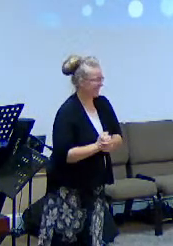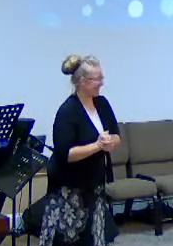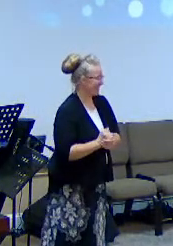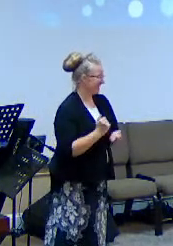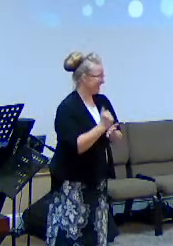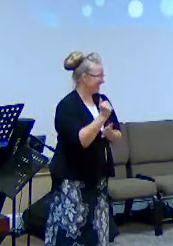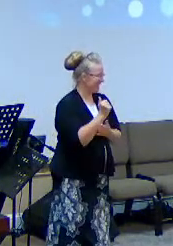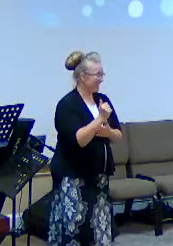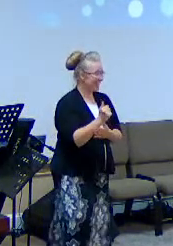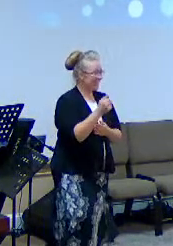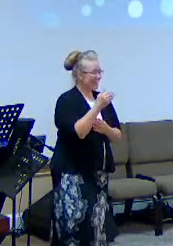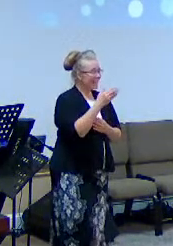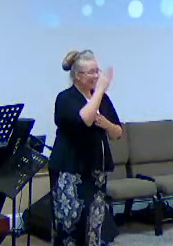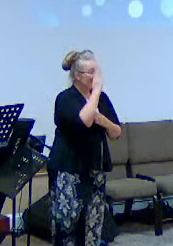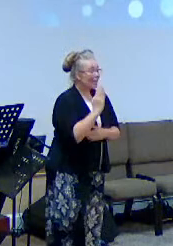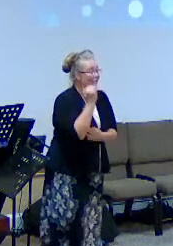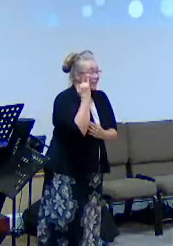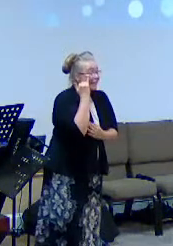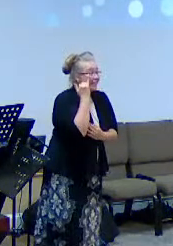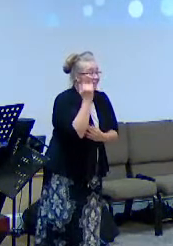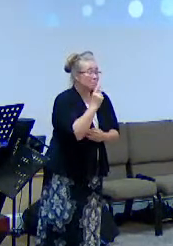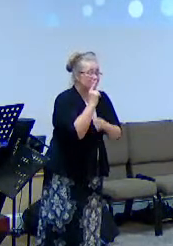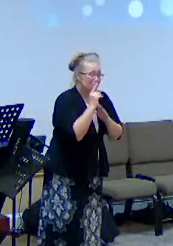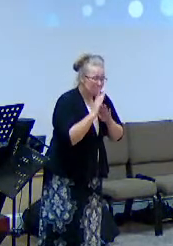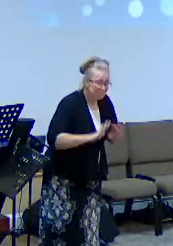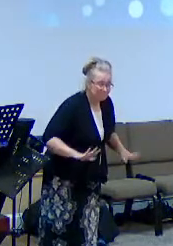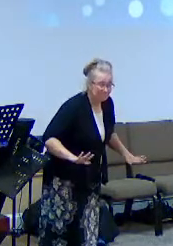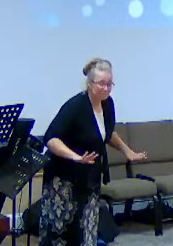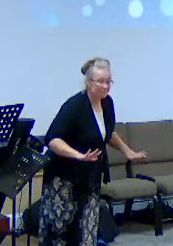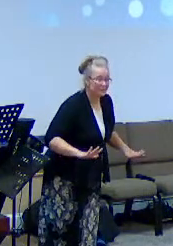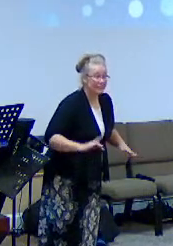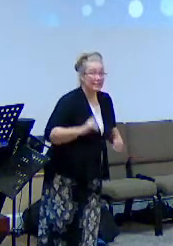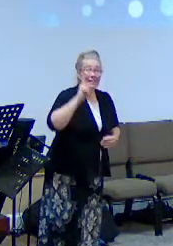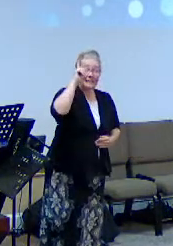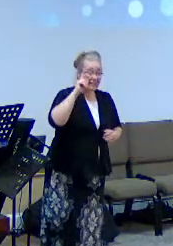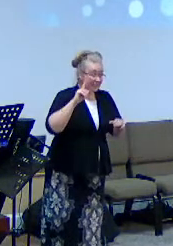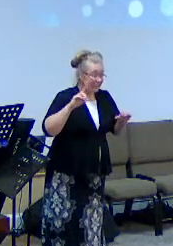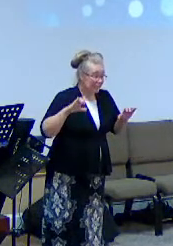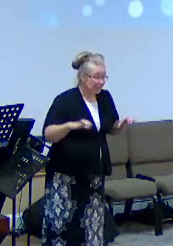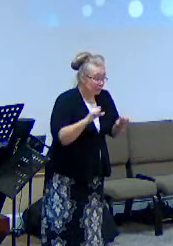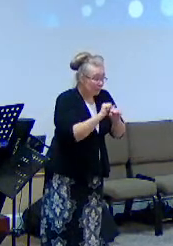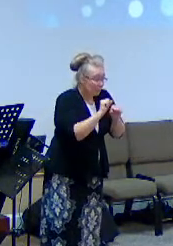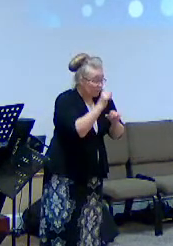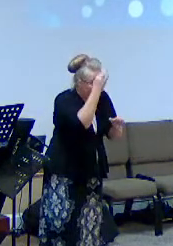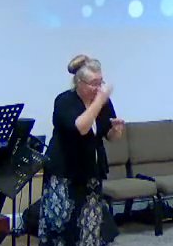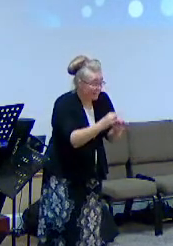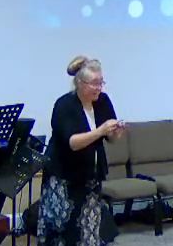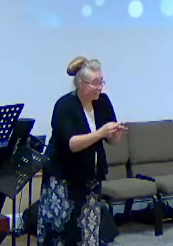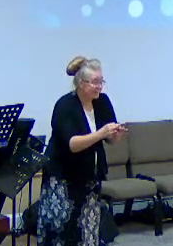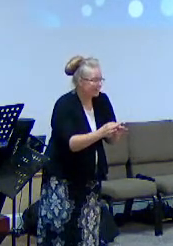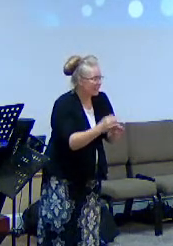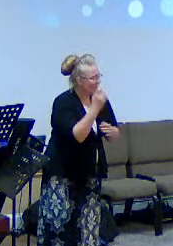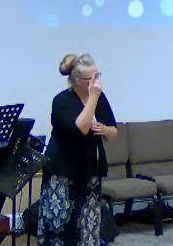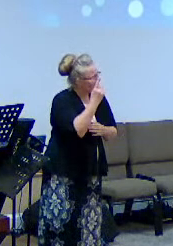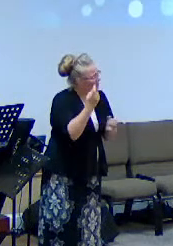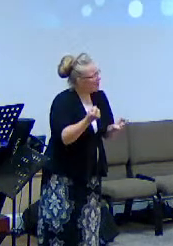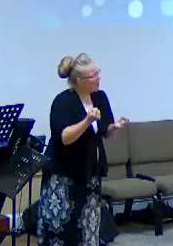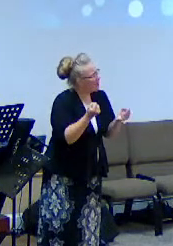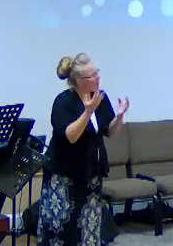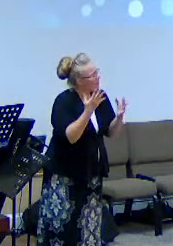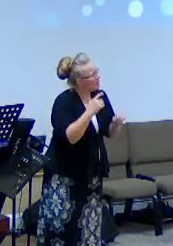Amen. Because God knew if I can just keep them silent, I can do a work of faith. I wonder how many times it